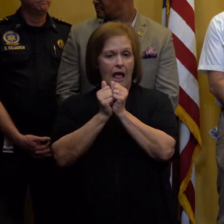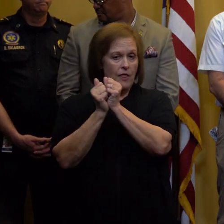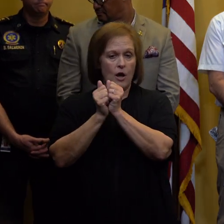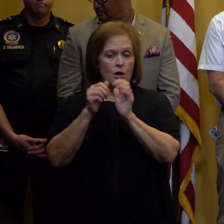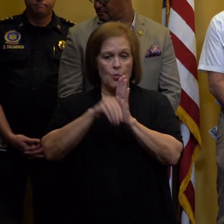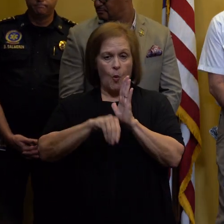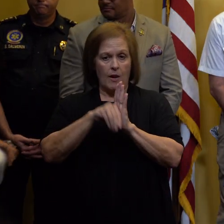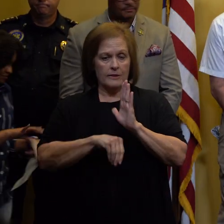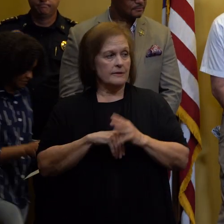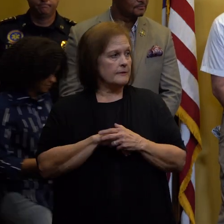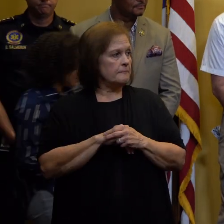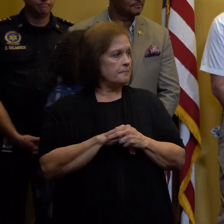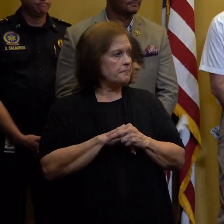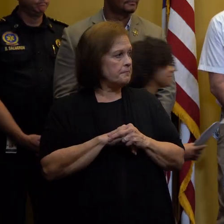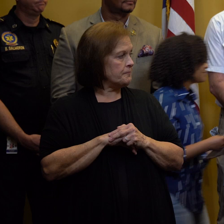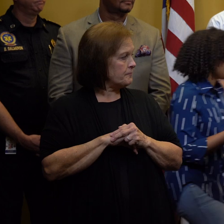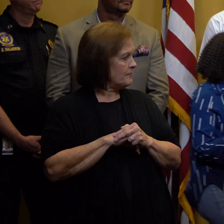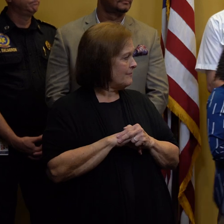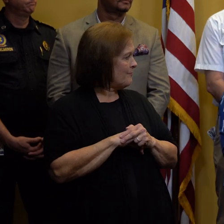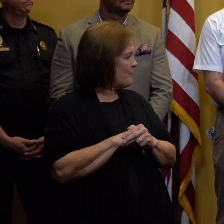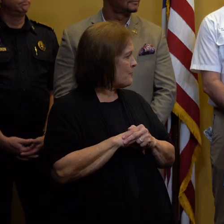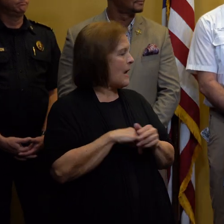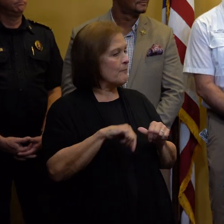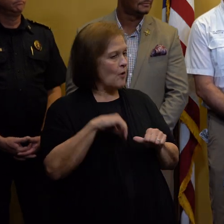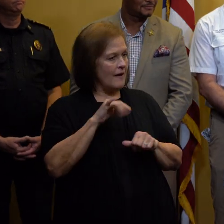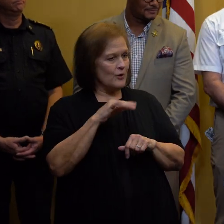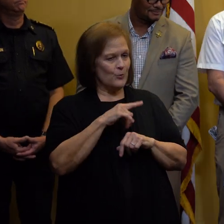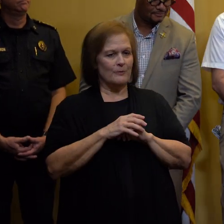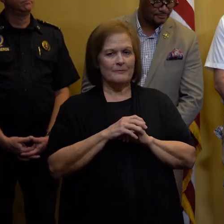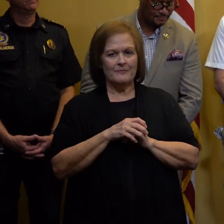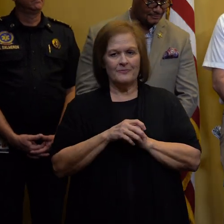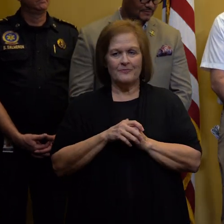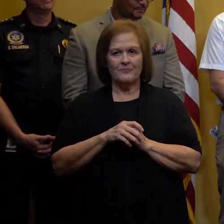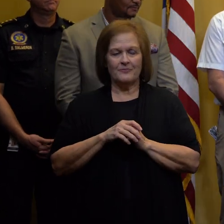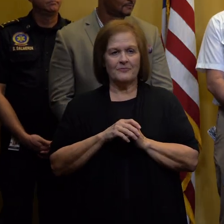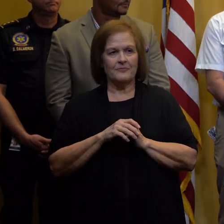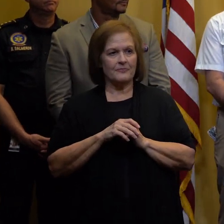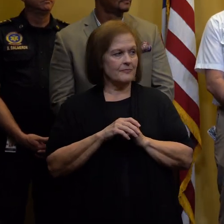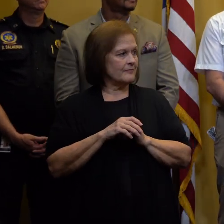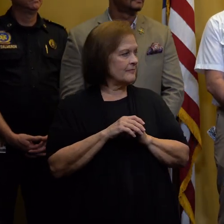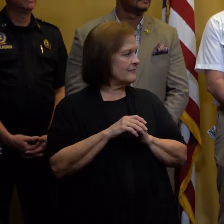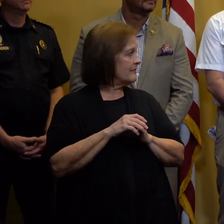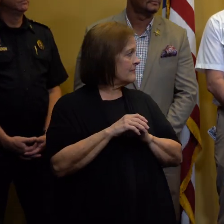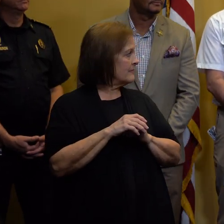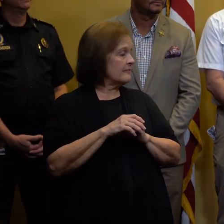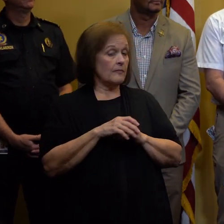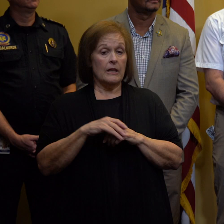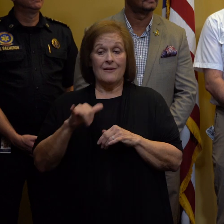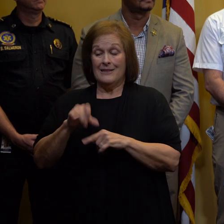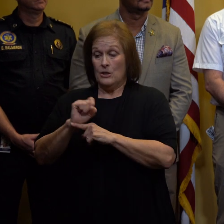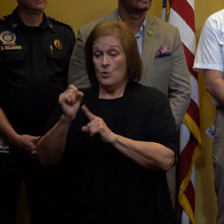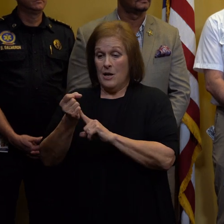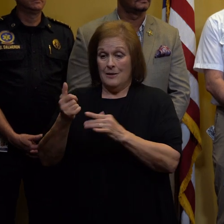So, Miss Asia. I'm proud. Thank you, Madam Mayor. You know, in